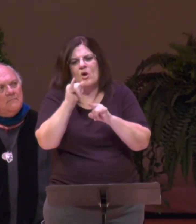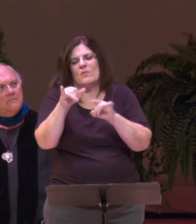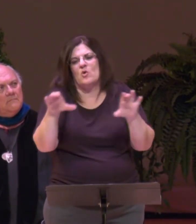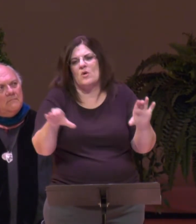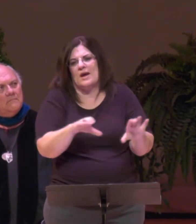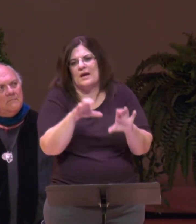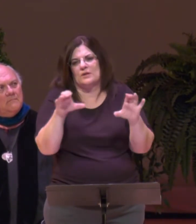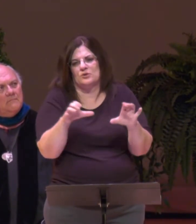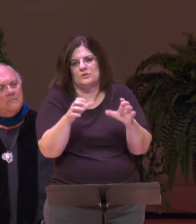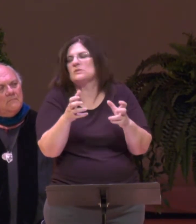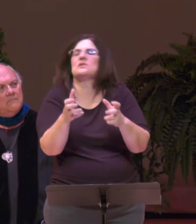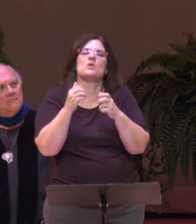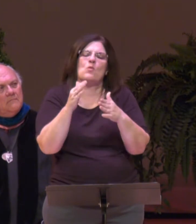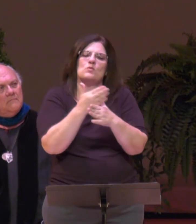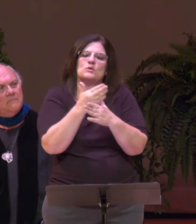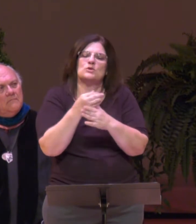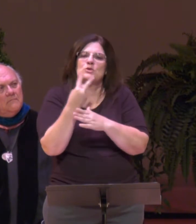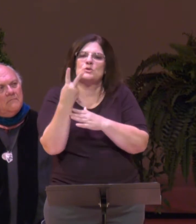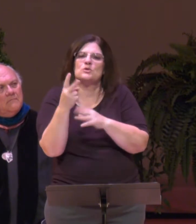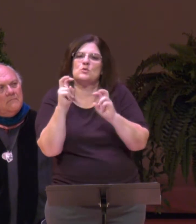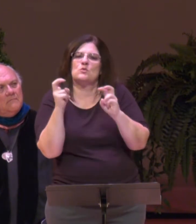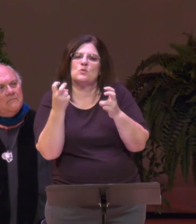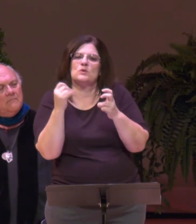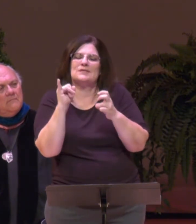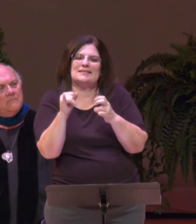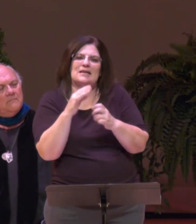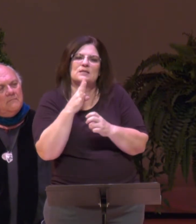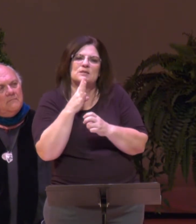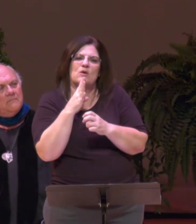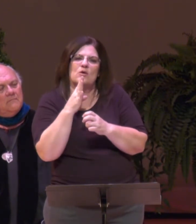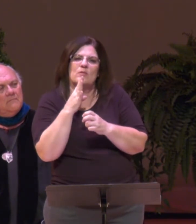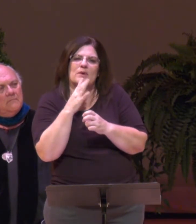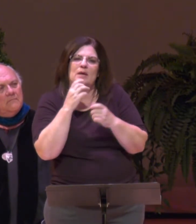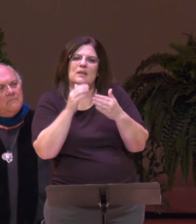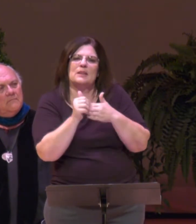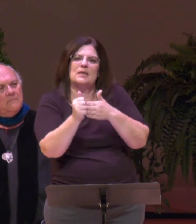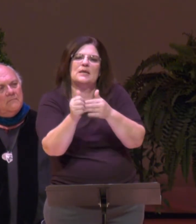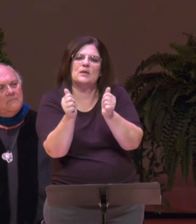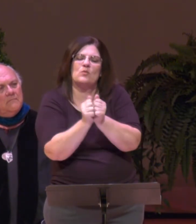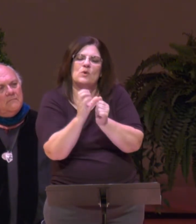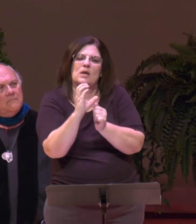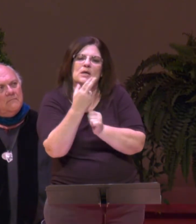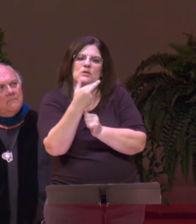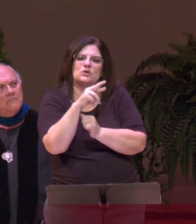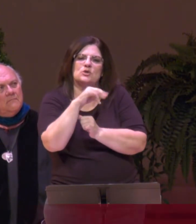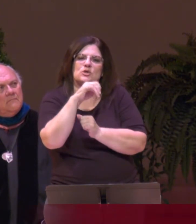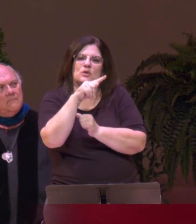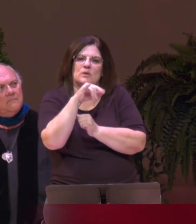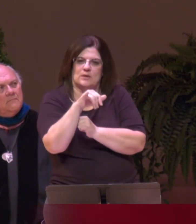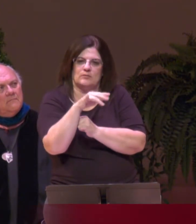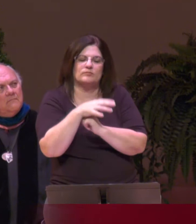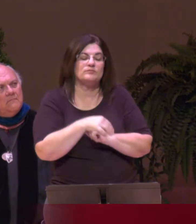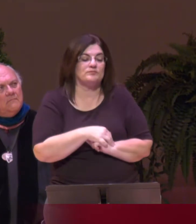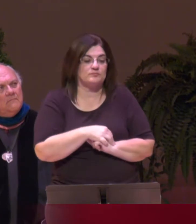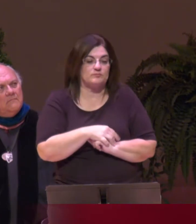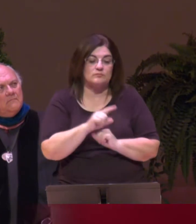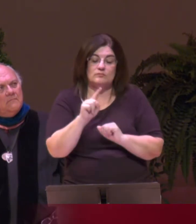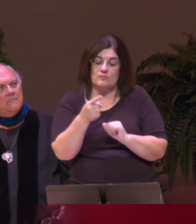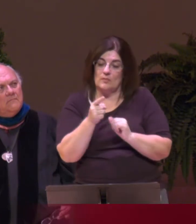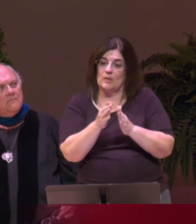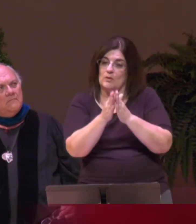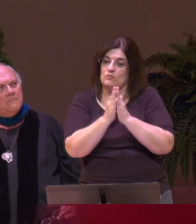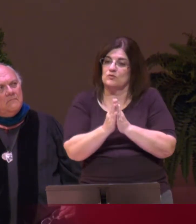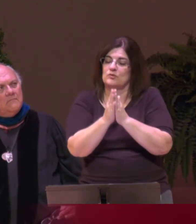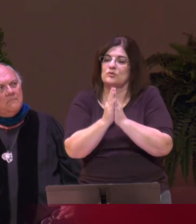share with you two powerful quotes that talk about leading with charity. First, prayer gives us a